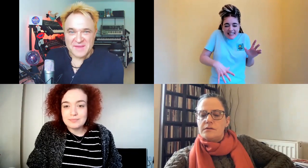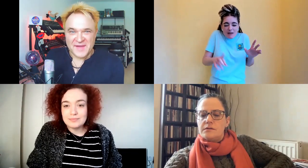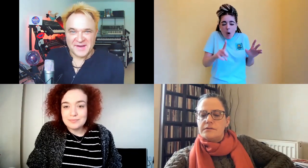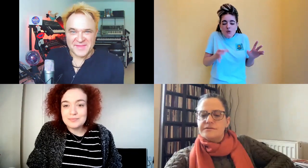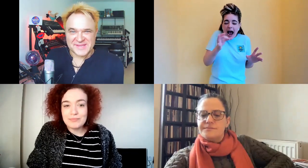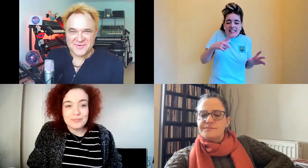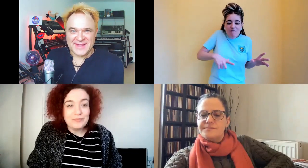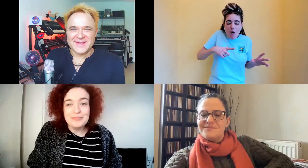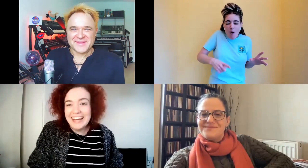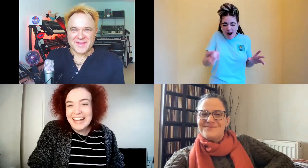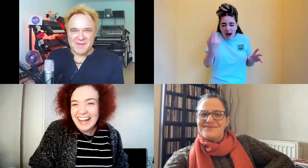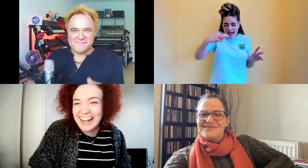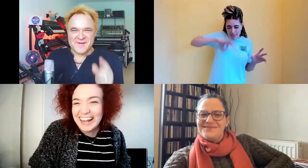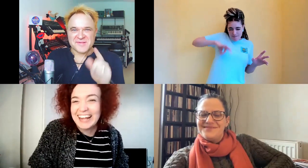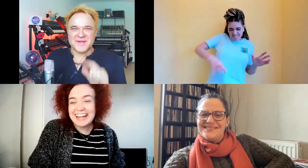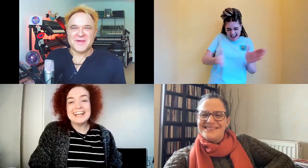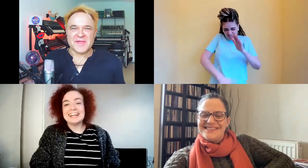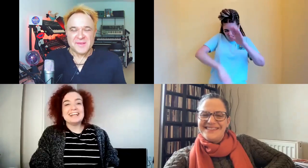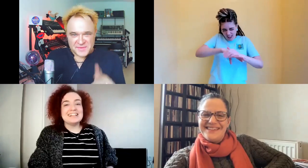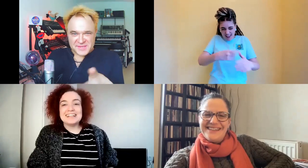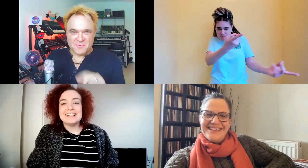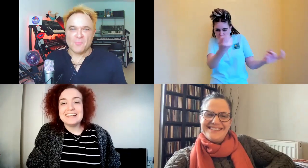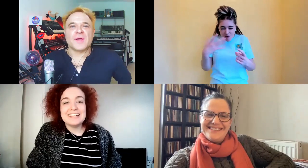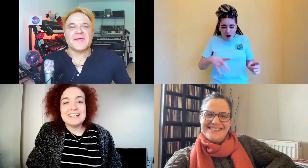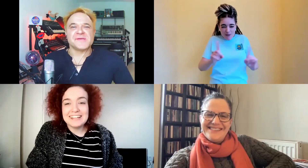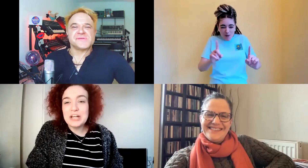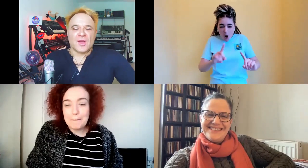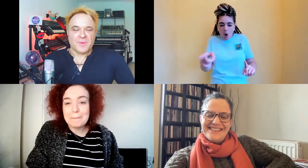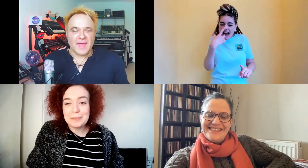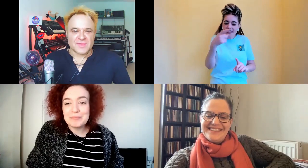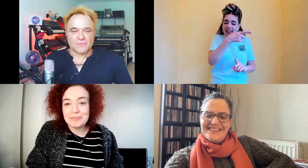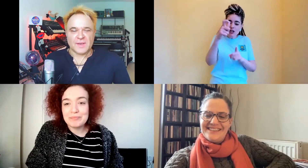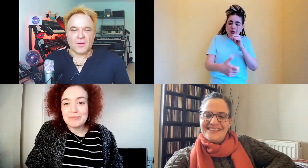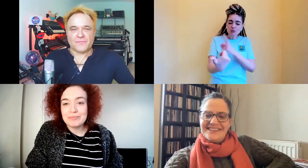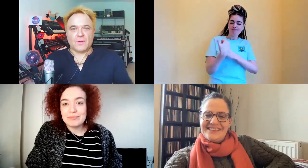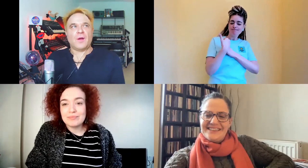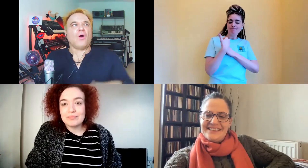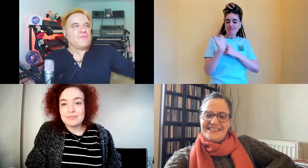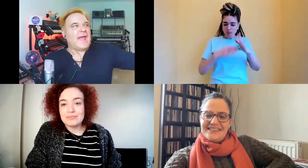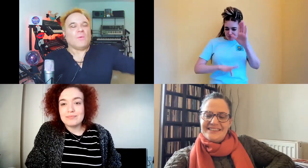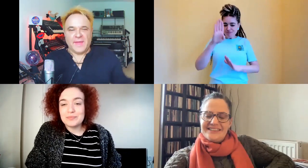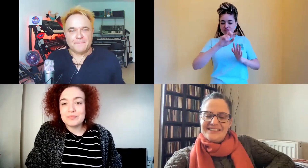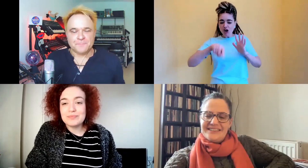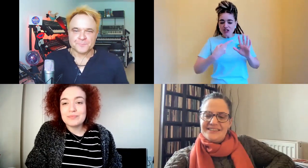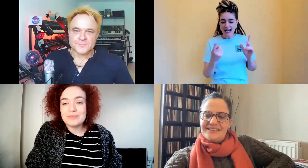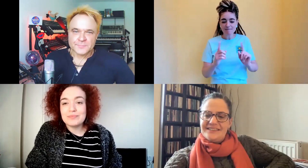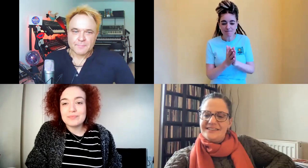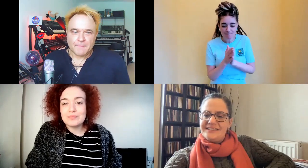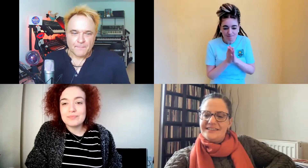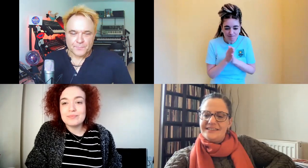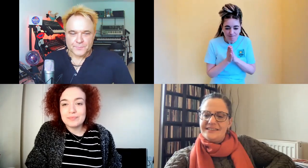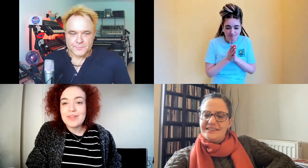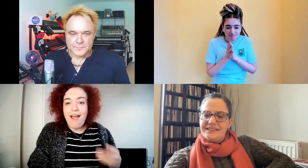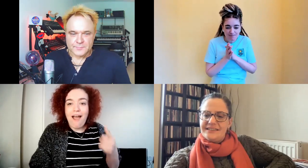some benefit out of this, shall we? So come on, folks. This is what can they do to help you get this off and out there?